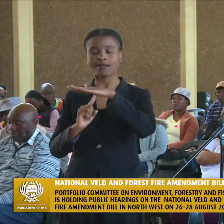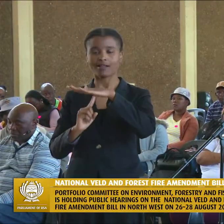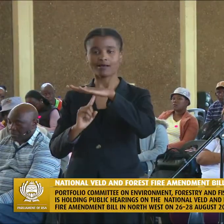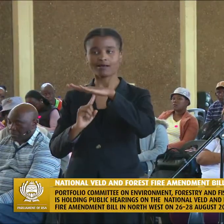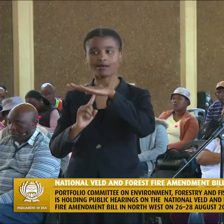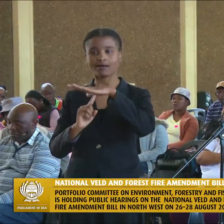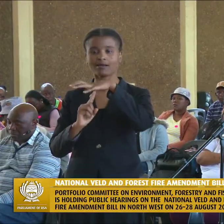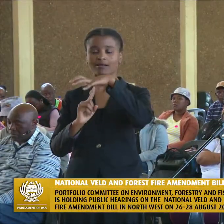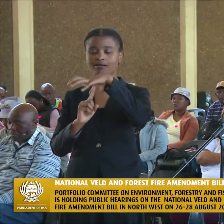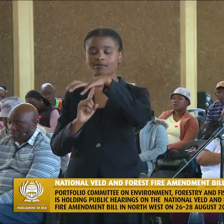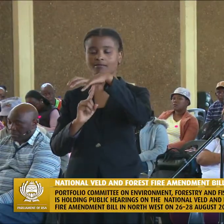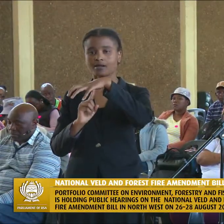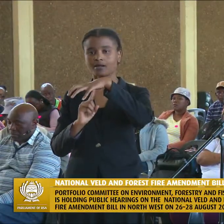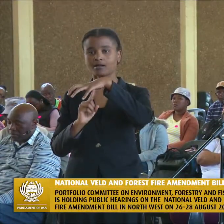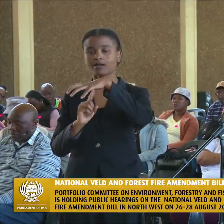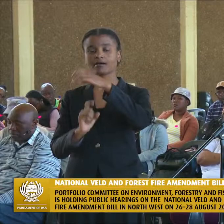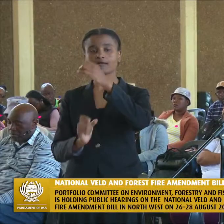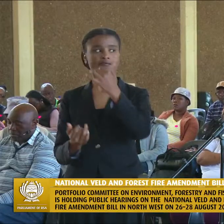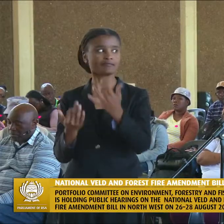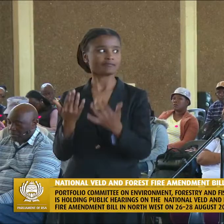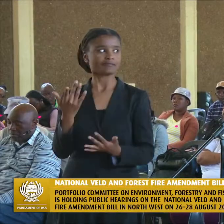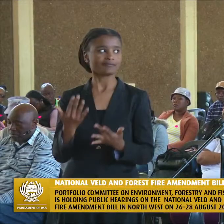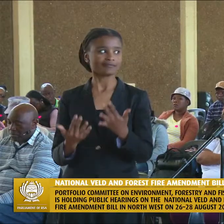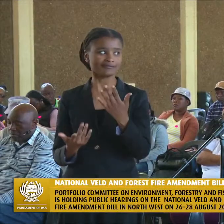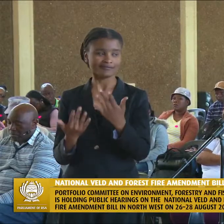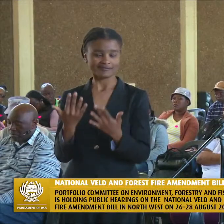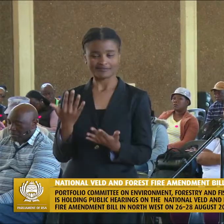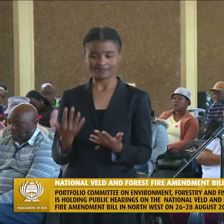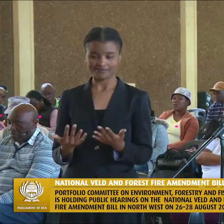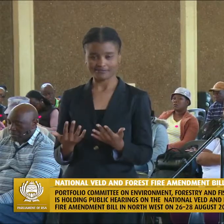northwest umbrella fire fire